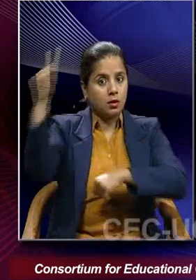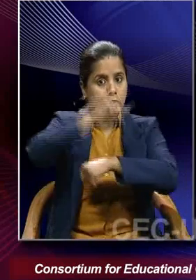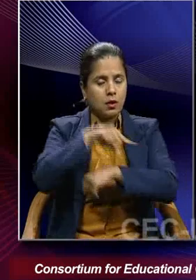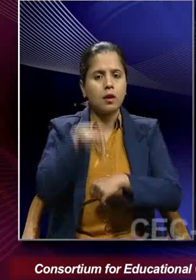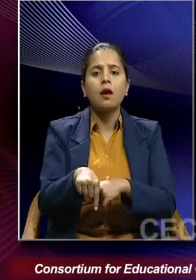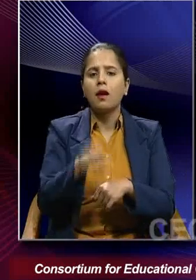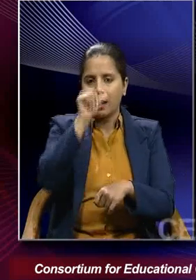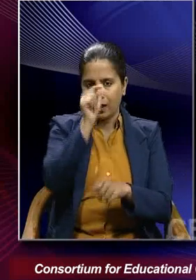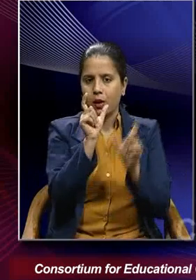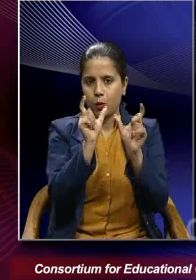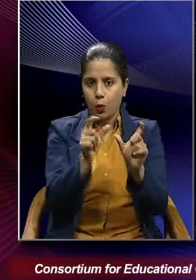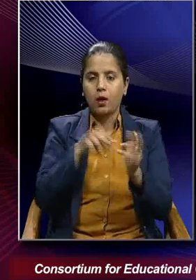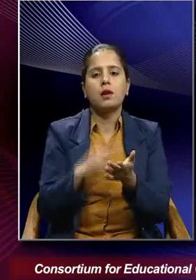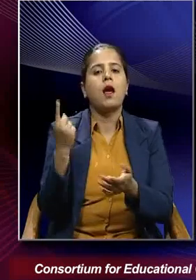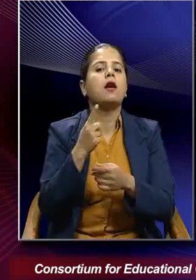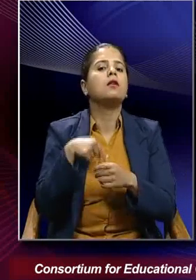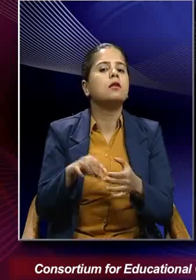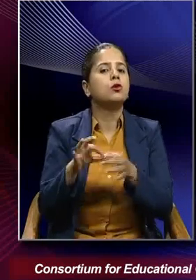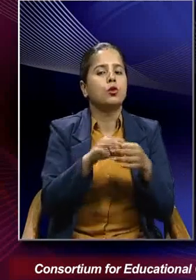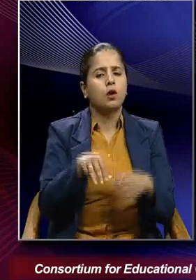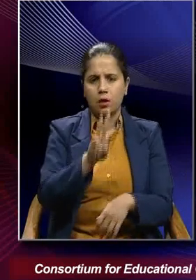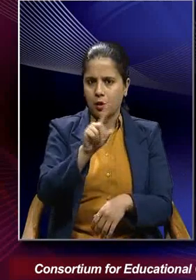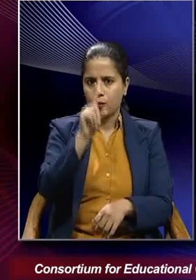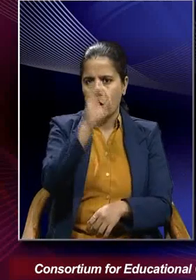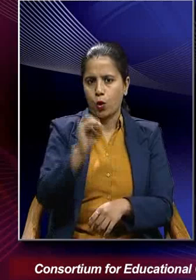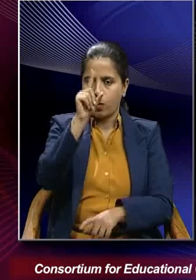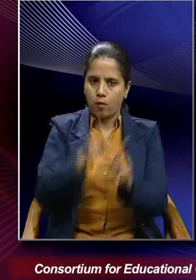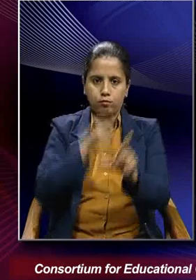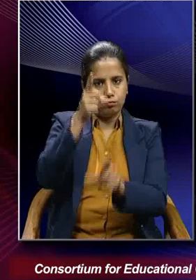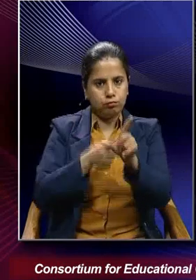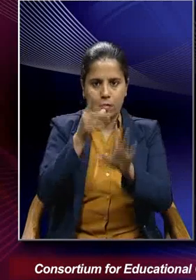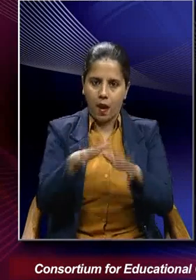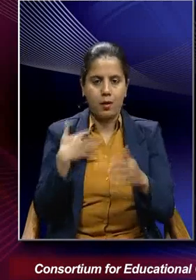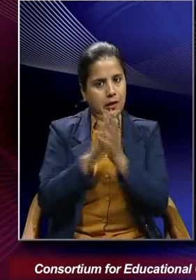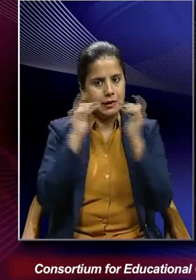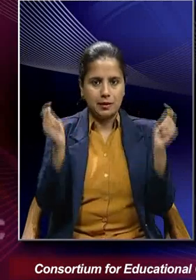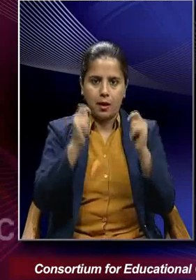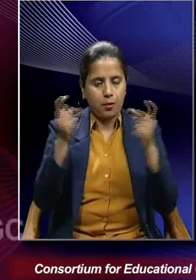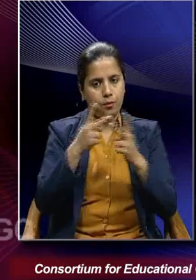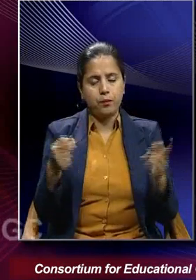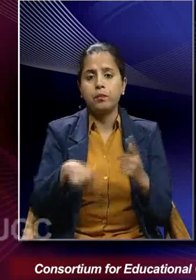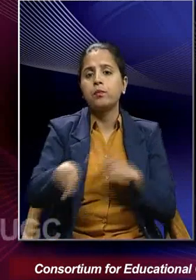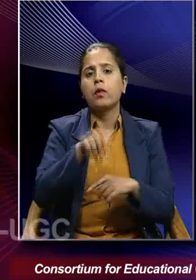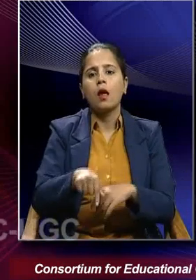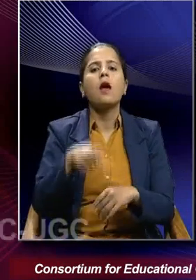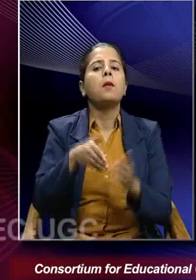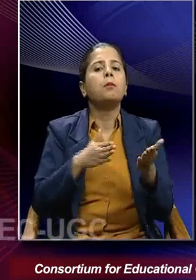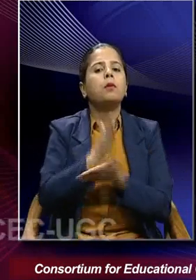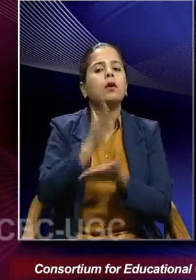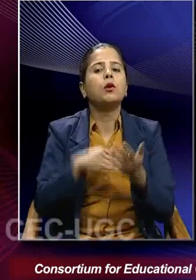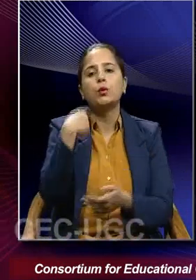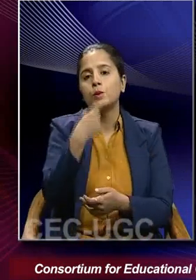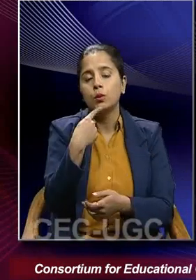Divas, as I told you, is celebrated on 31st of October every year, and it is to commemorate the birth